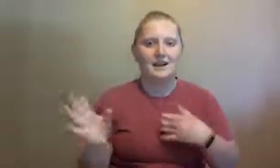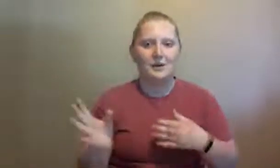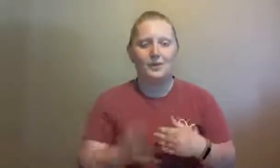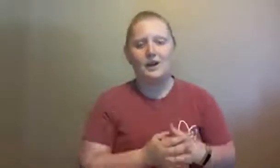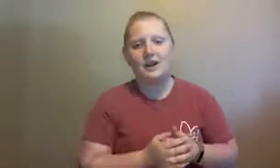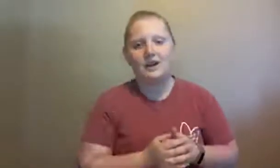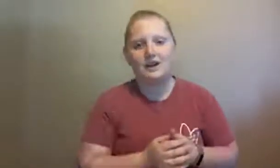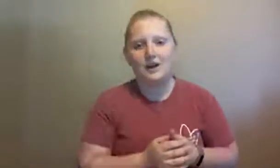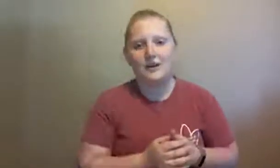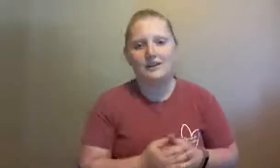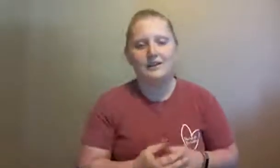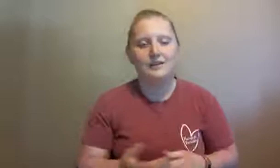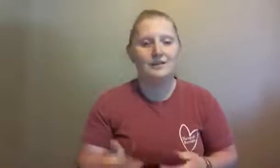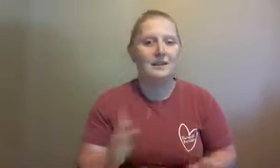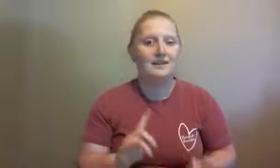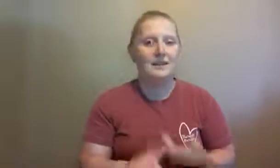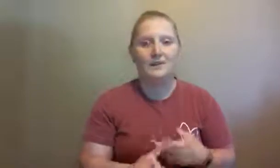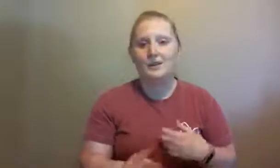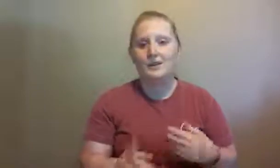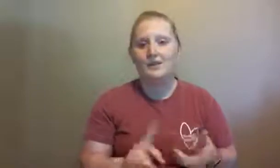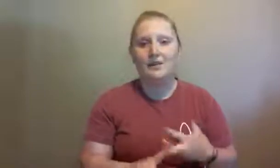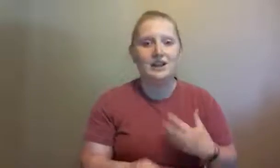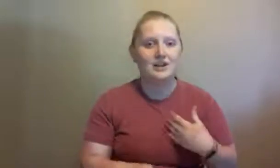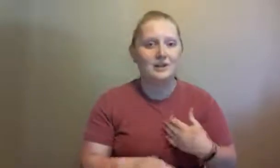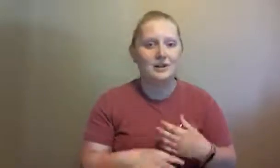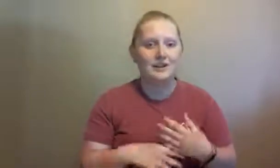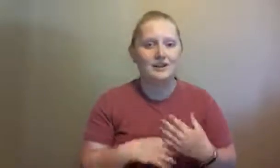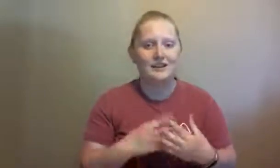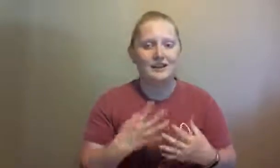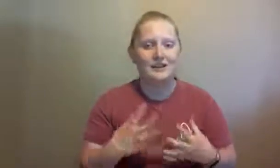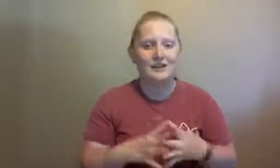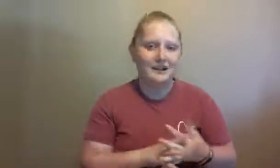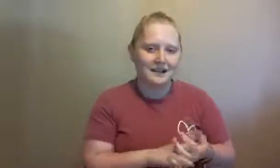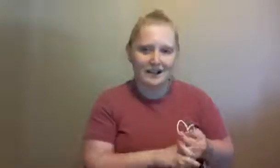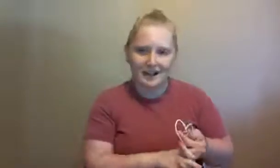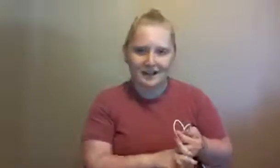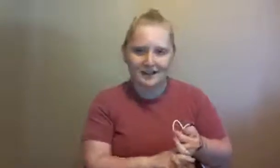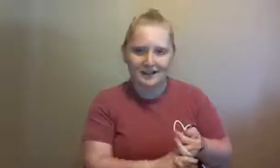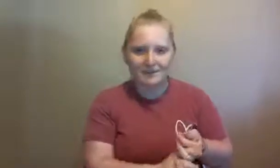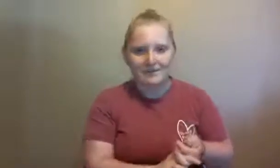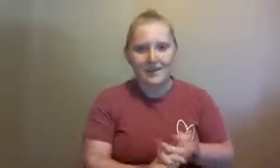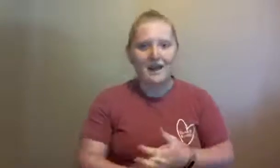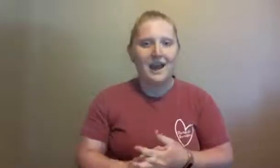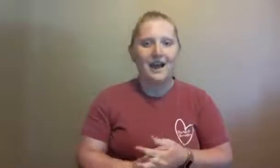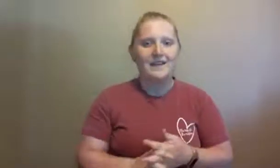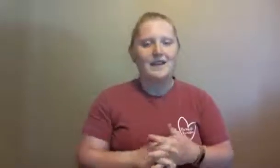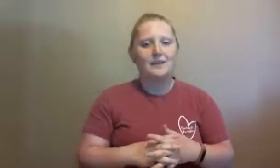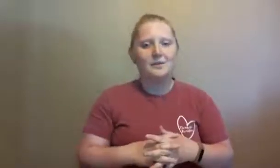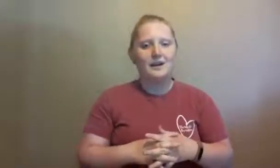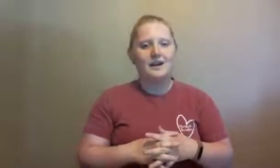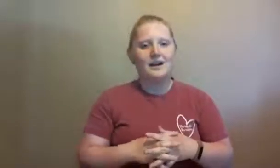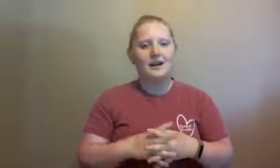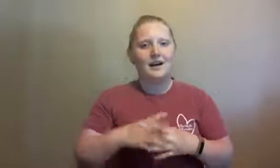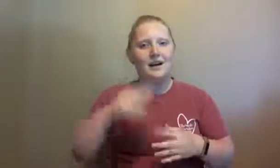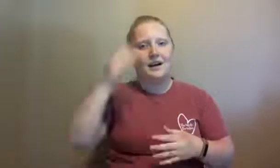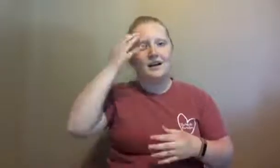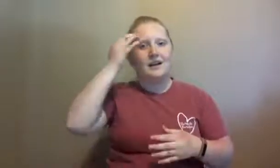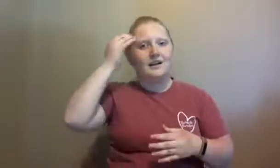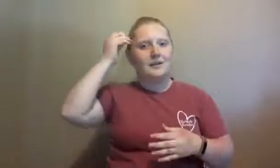later we're going to go into things like fruits, vegetables, and those kinds of things. And then it'll be our